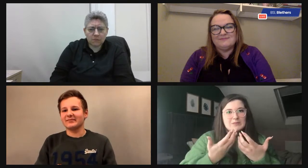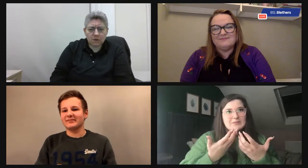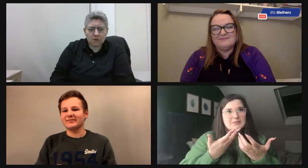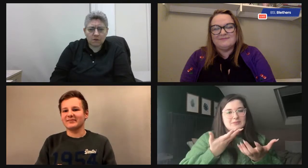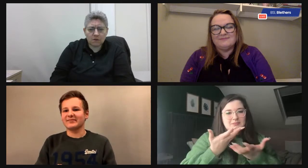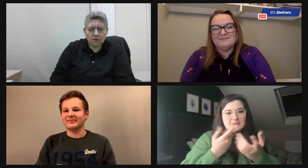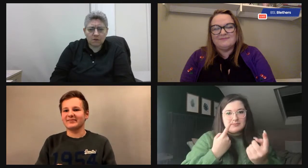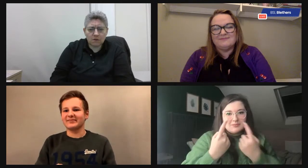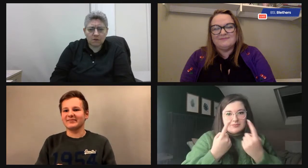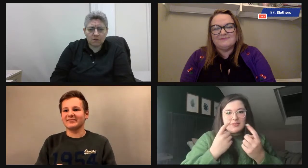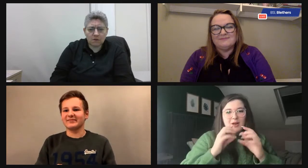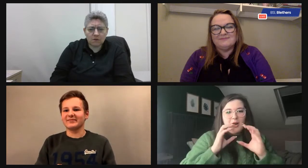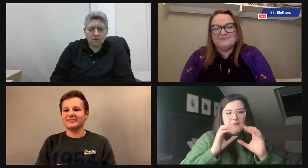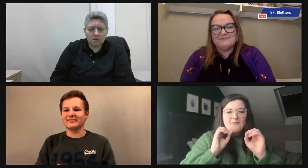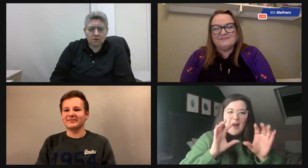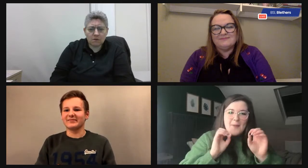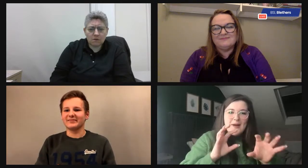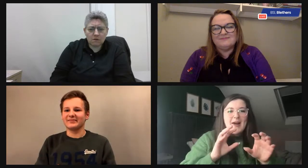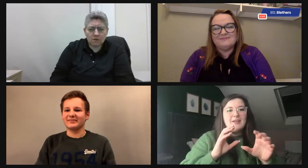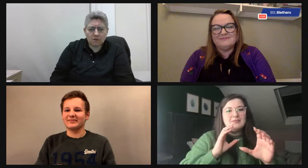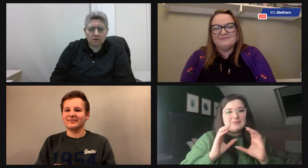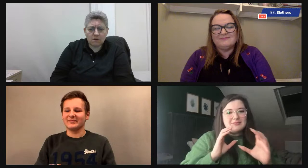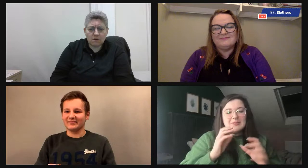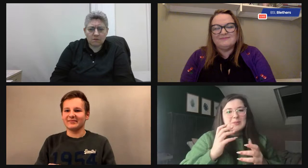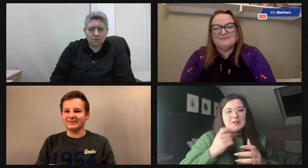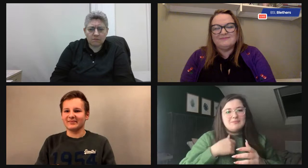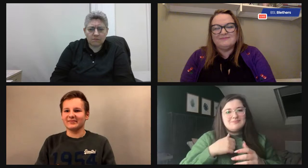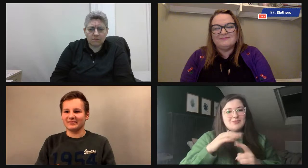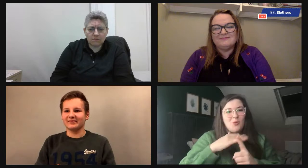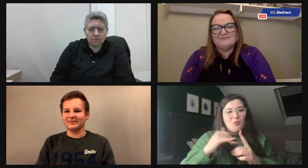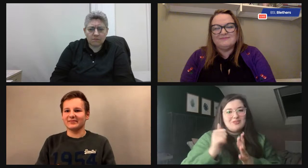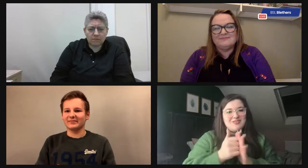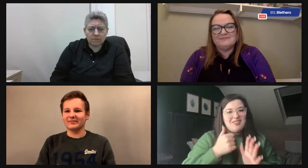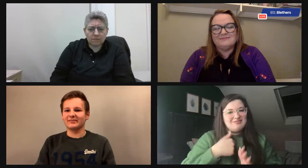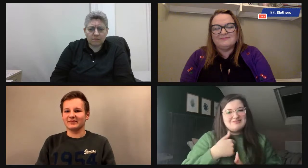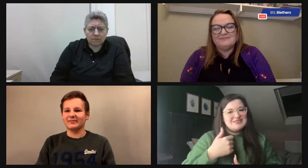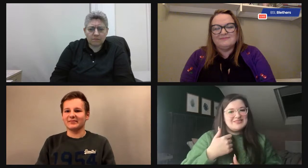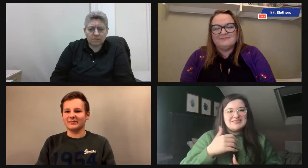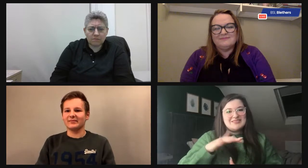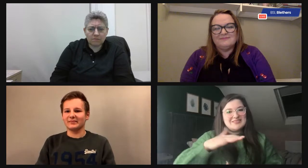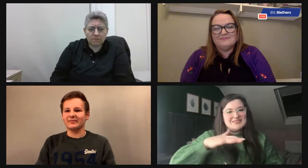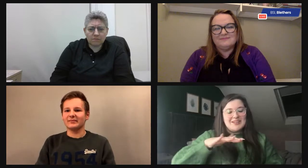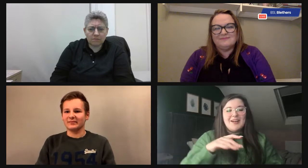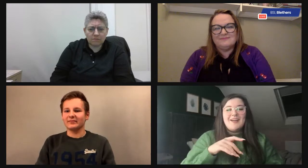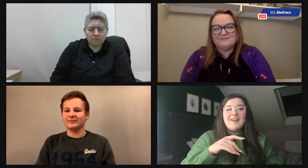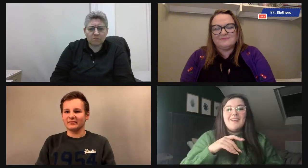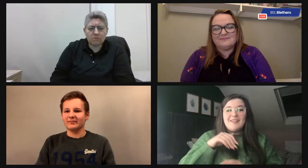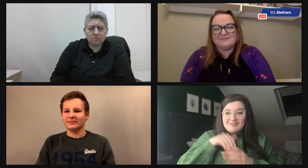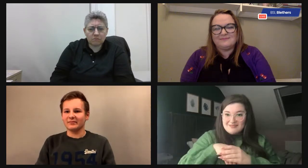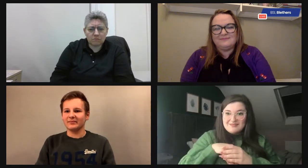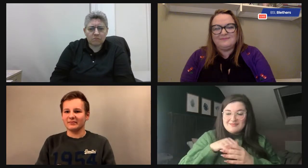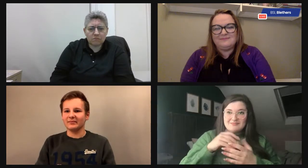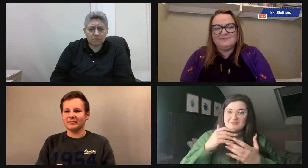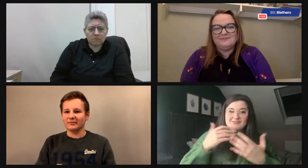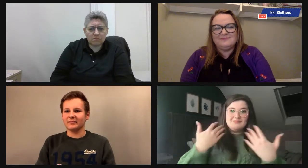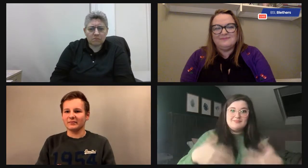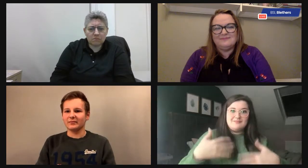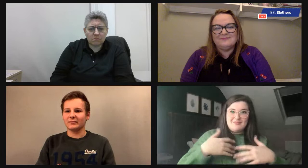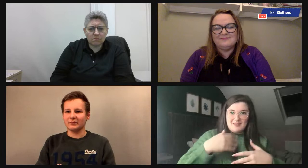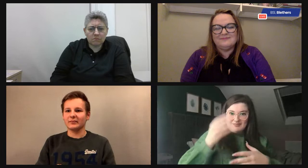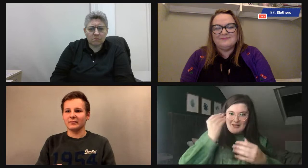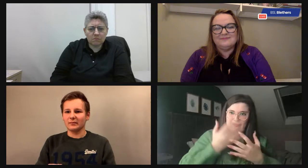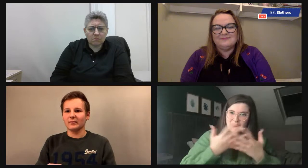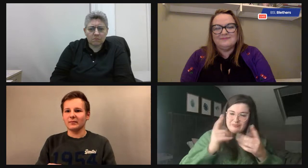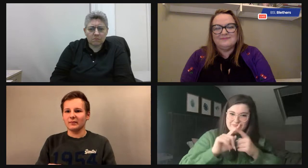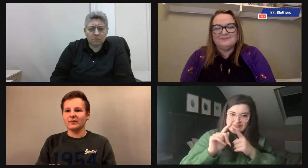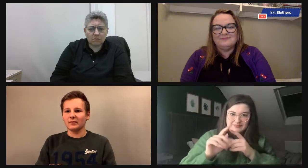I started the DRP, I wasn't that confident. I wasn't really good at giving feedback. That wasn't a skill that I really